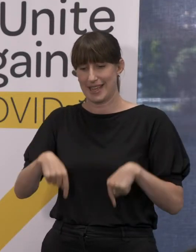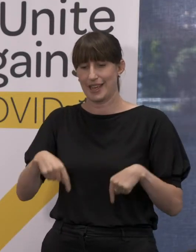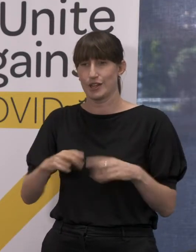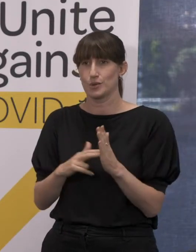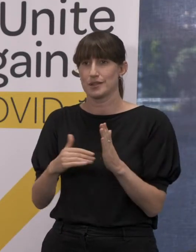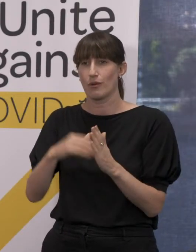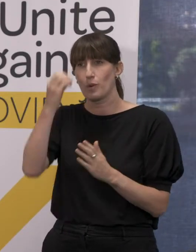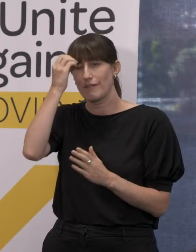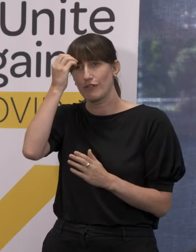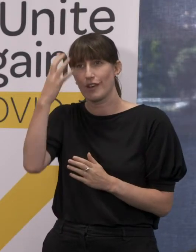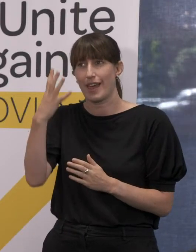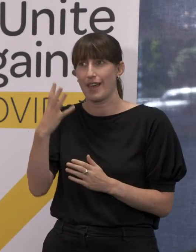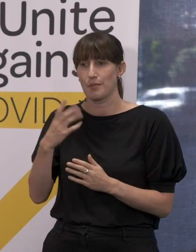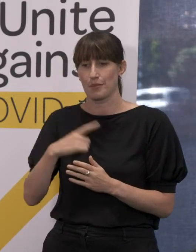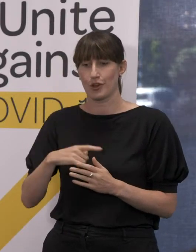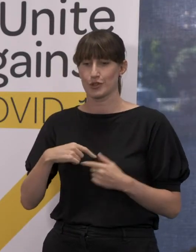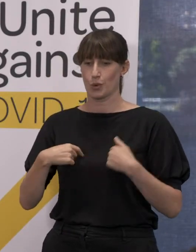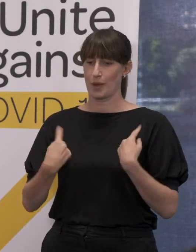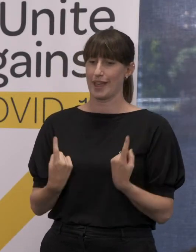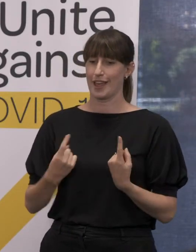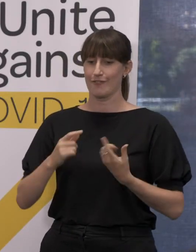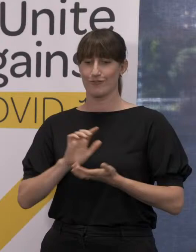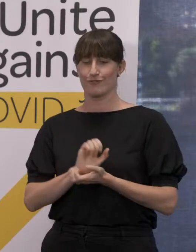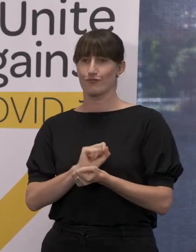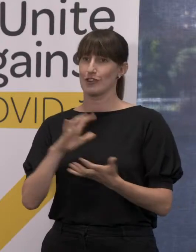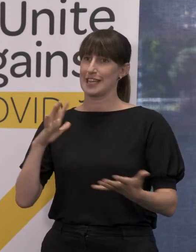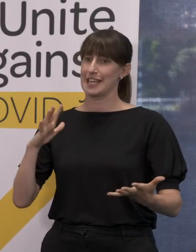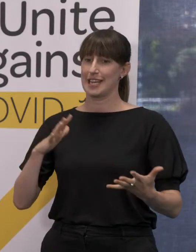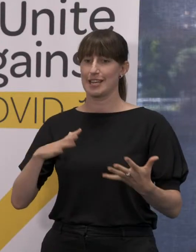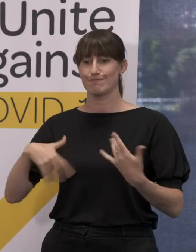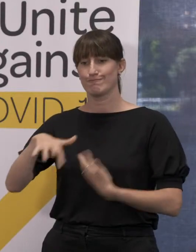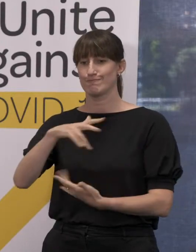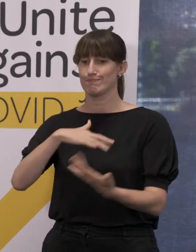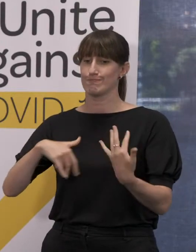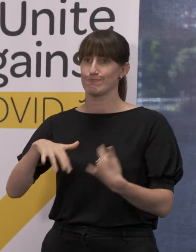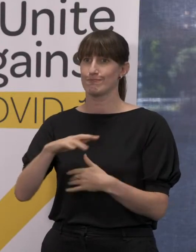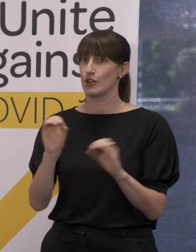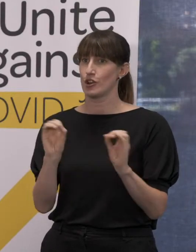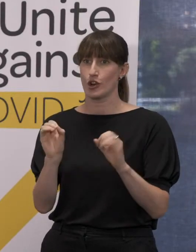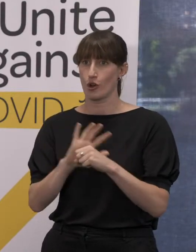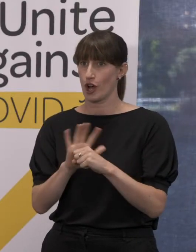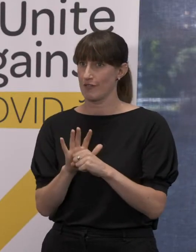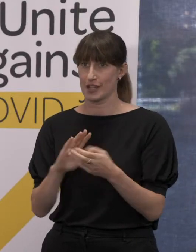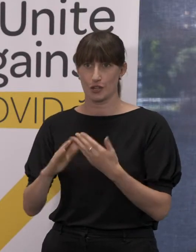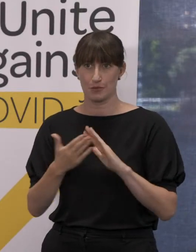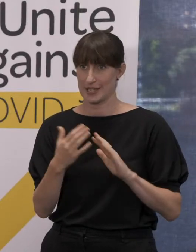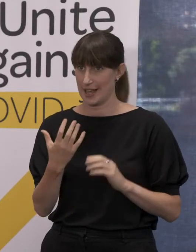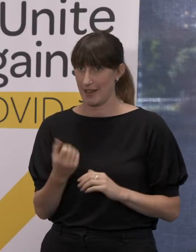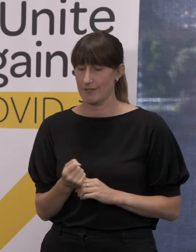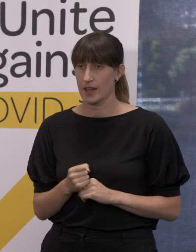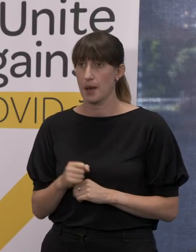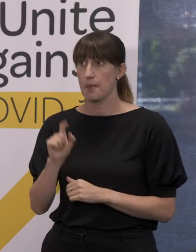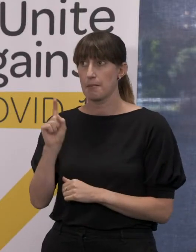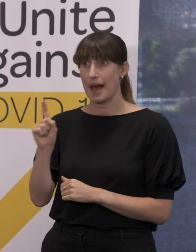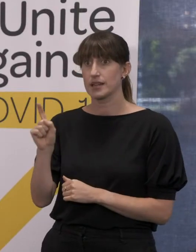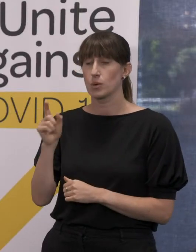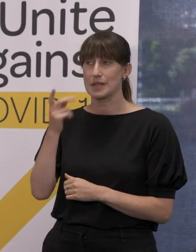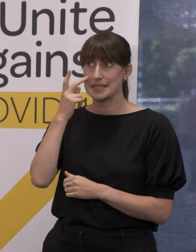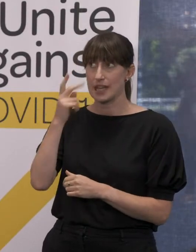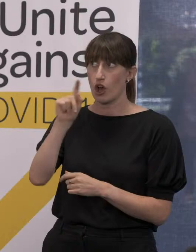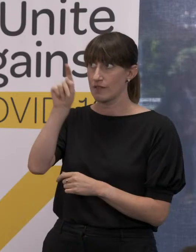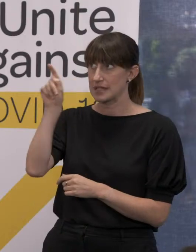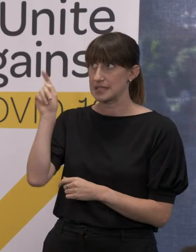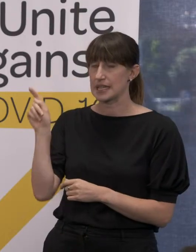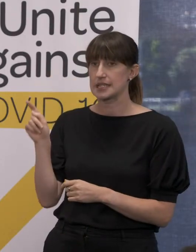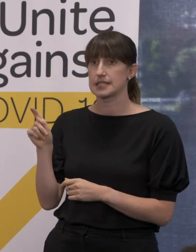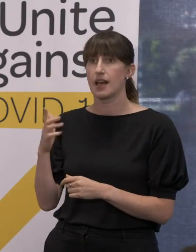are enjoying significant freedom of movement. But we can see from of these countries, currently India has the most steeply